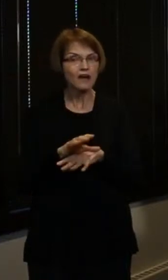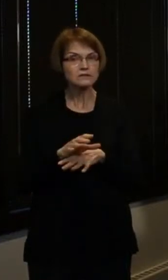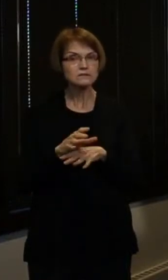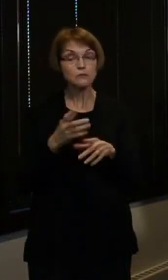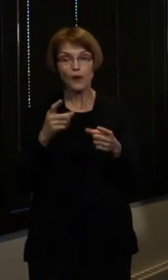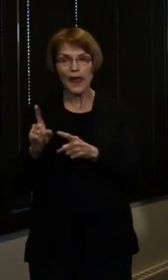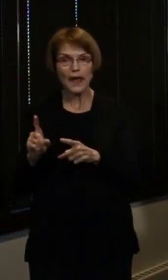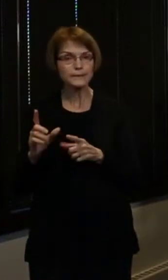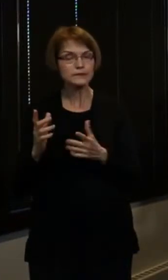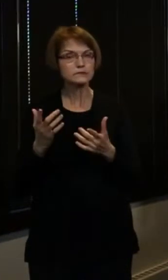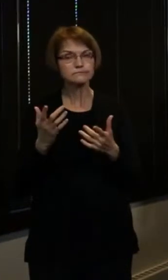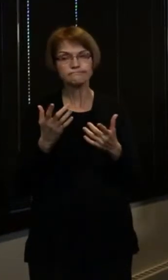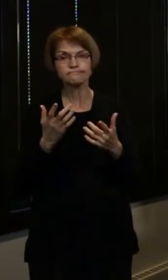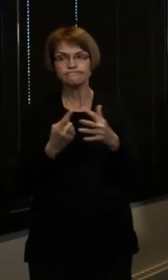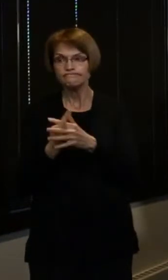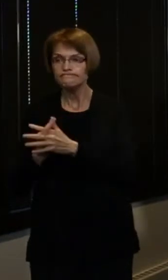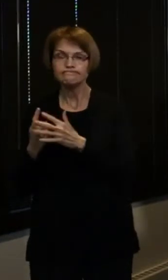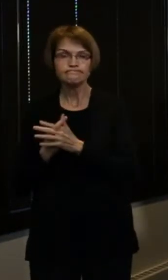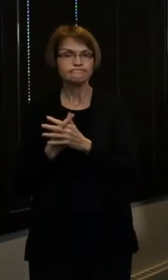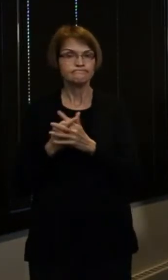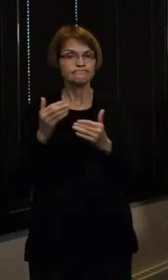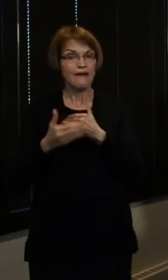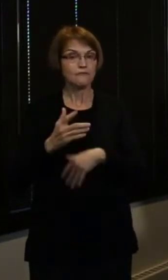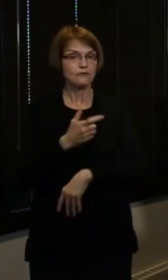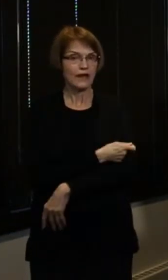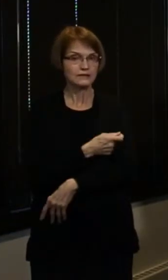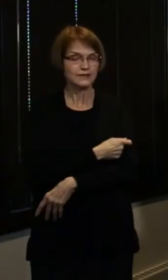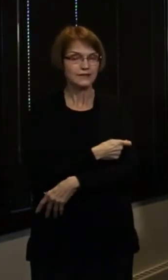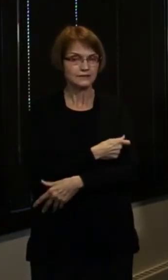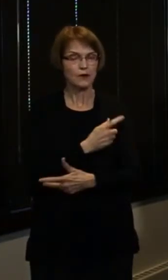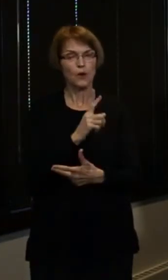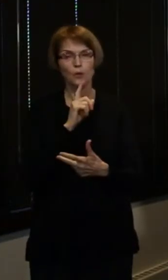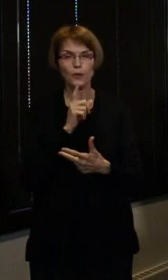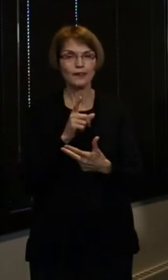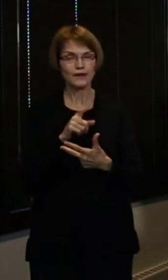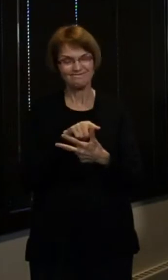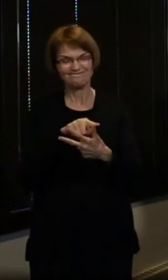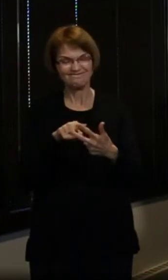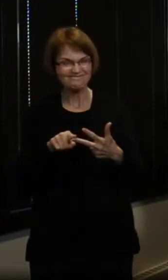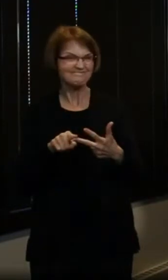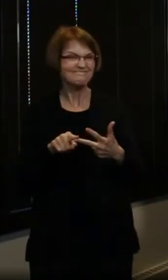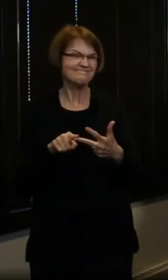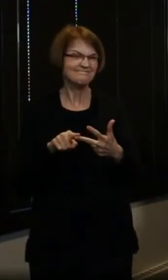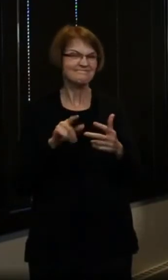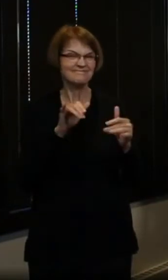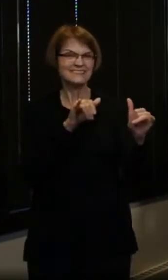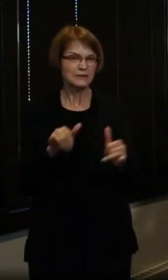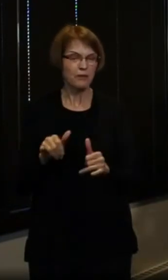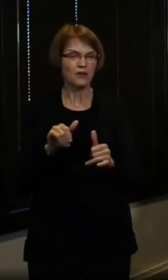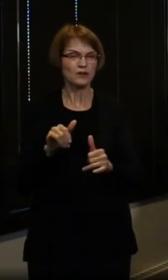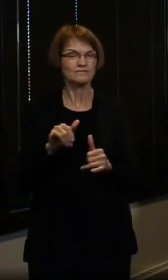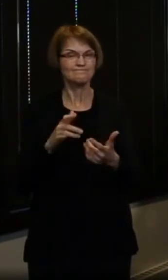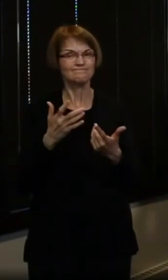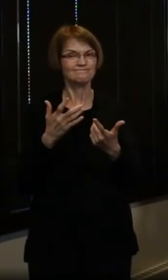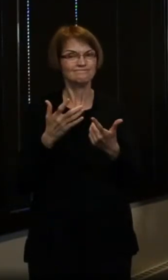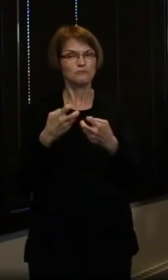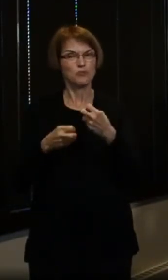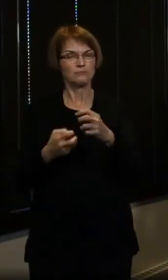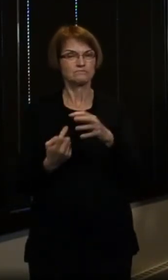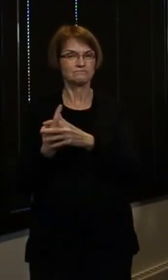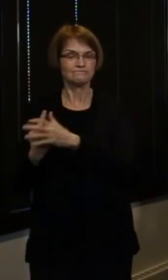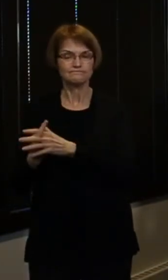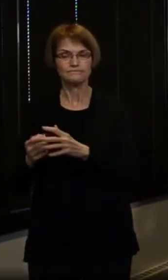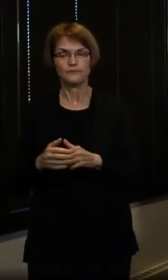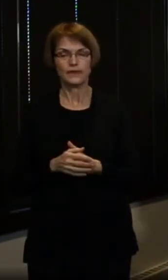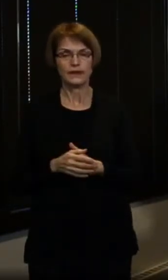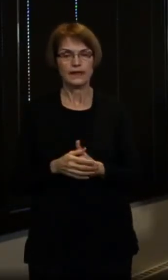across all of the different vaccines. And so what people frequently, and so I'm just going to really briefly talk about